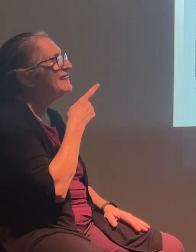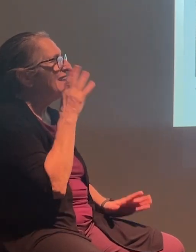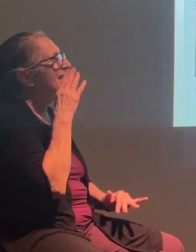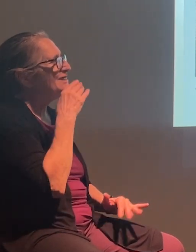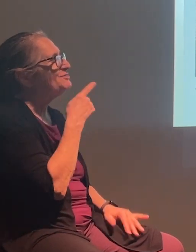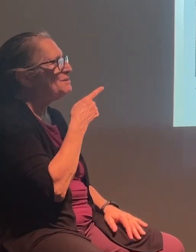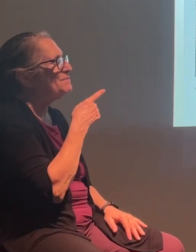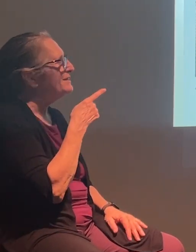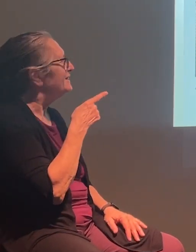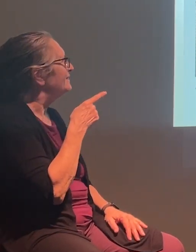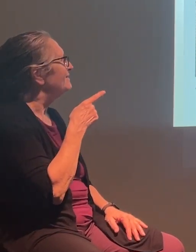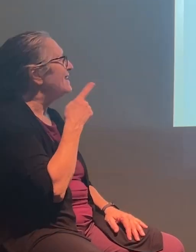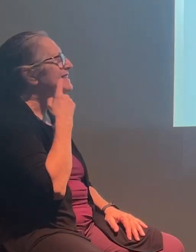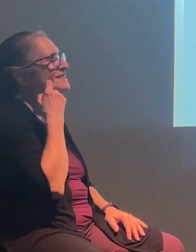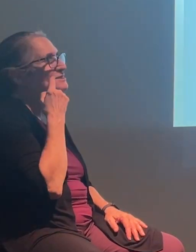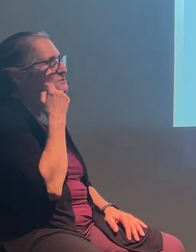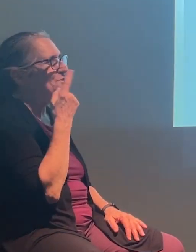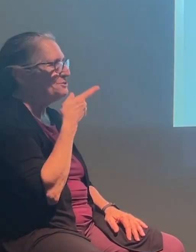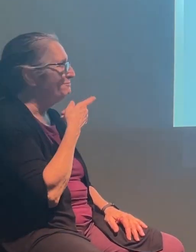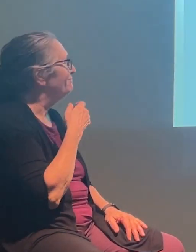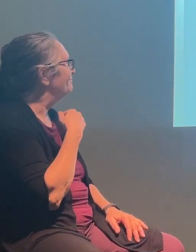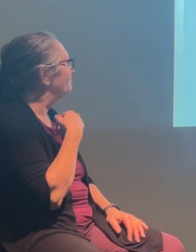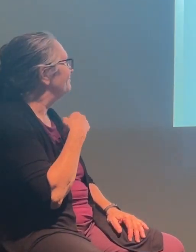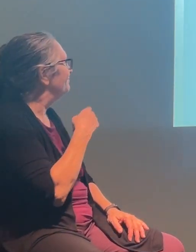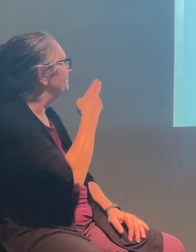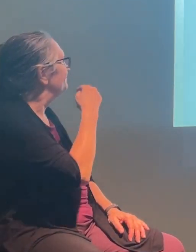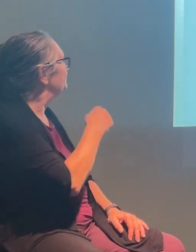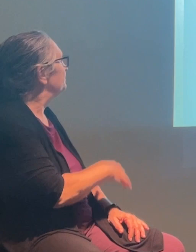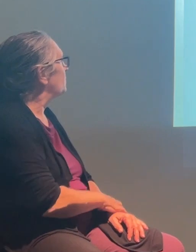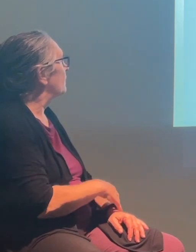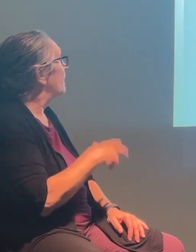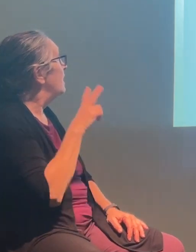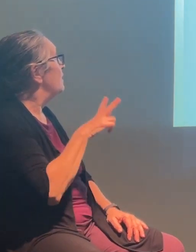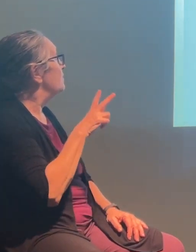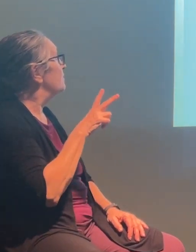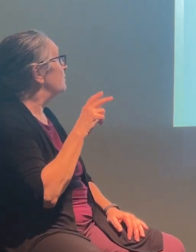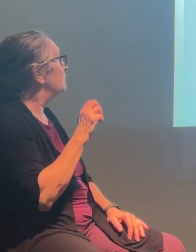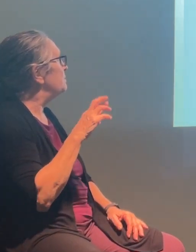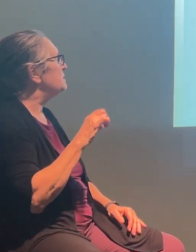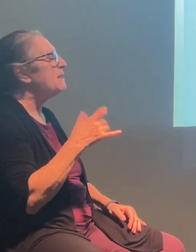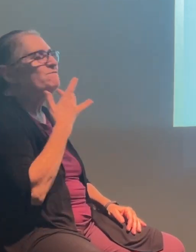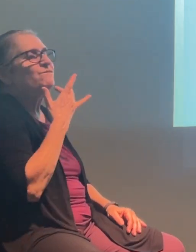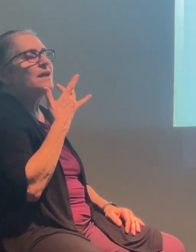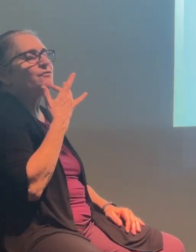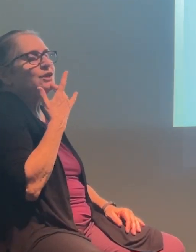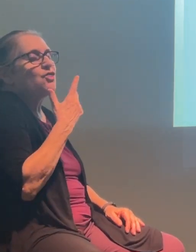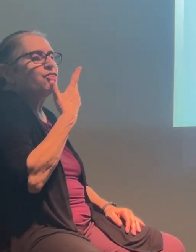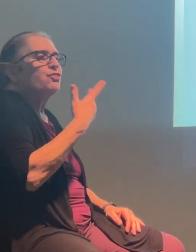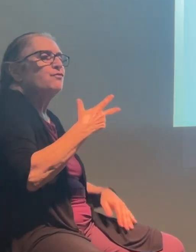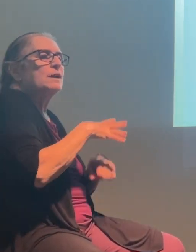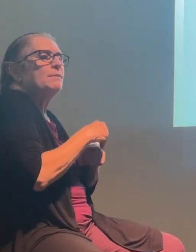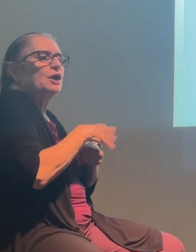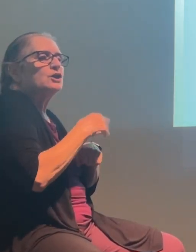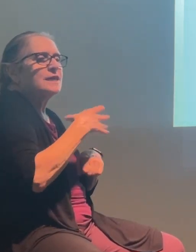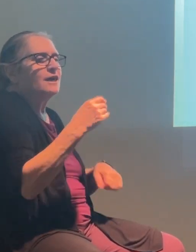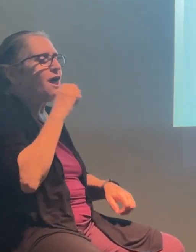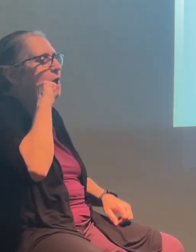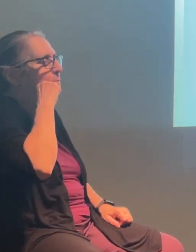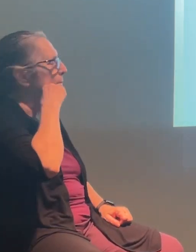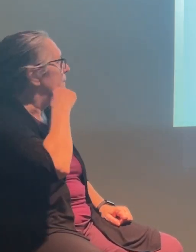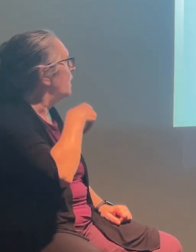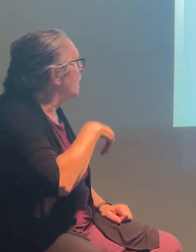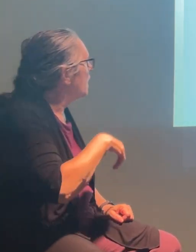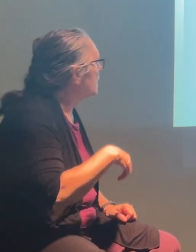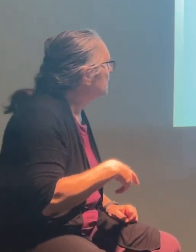Like, there's humor also as well. So this is one of my favorite, 3 pears and an apple. I mean, it's